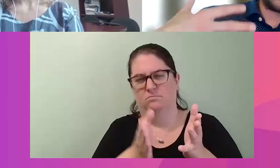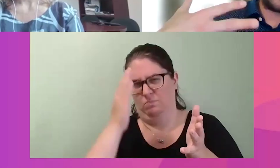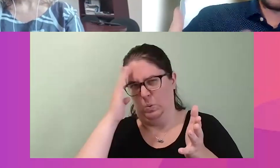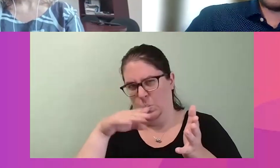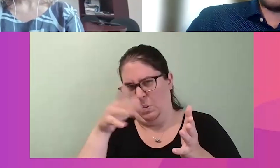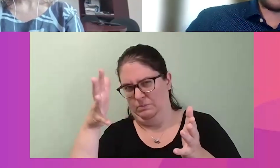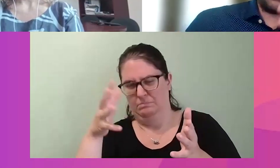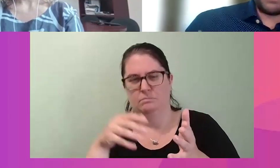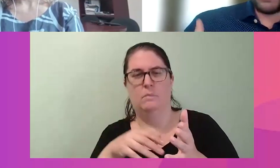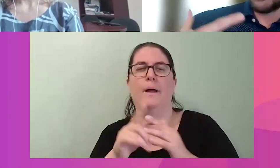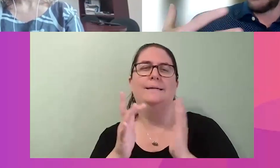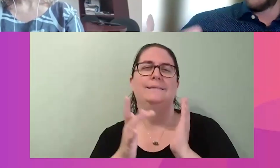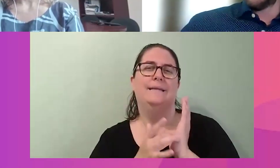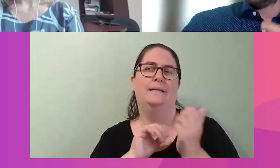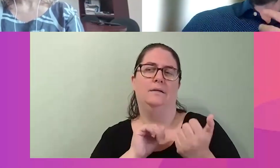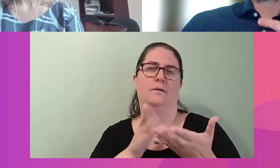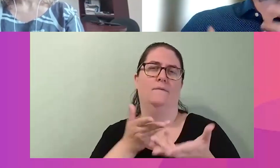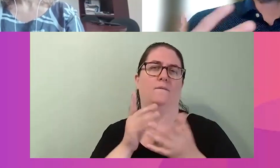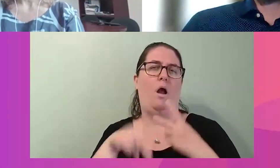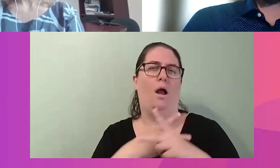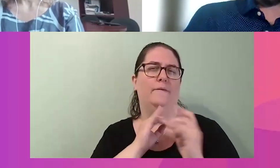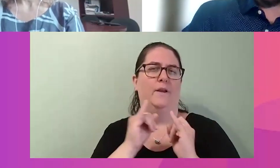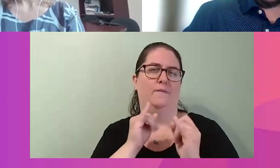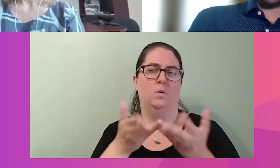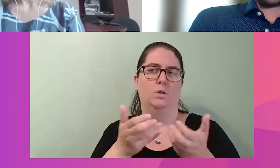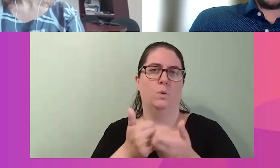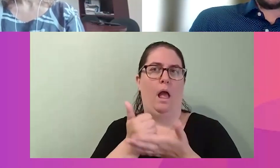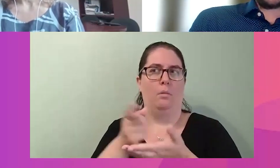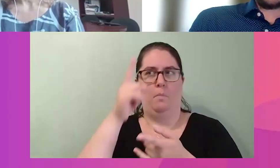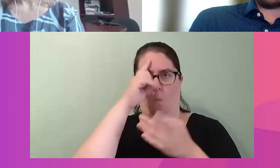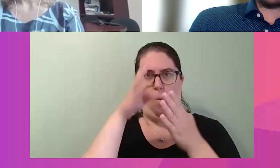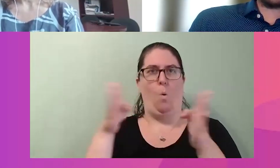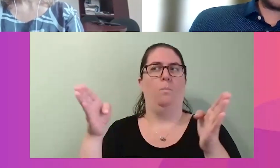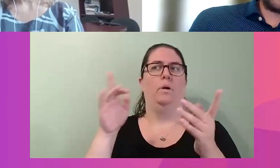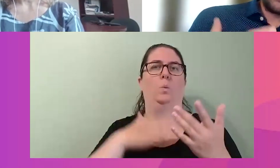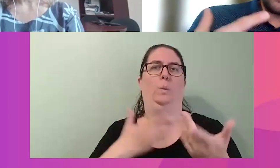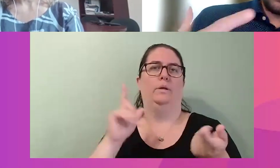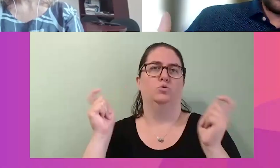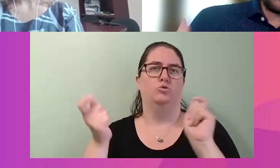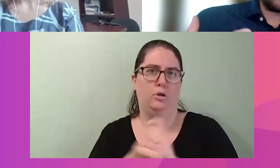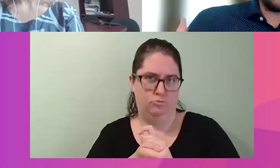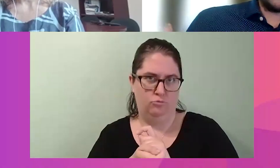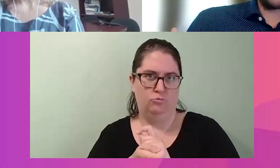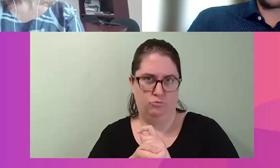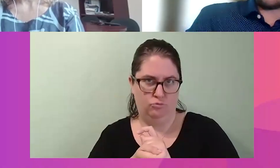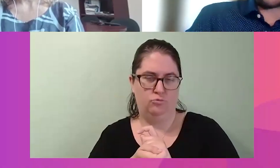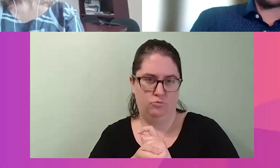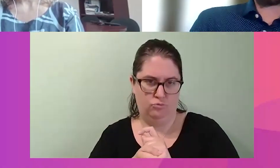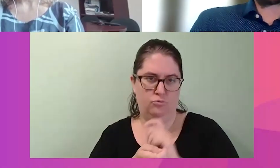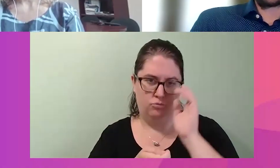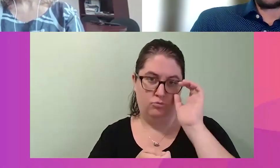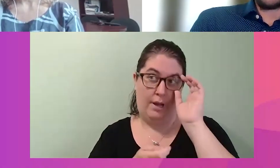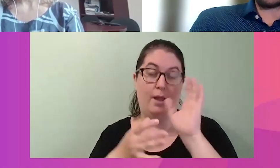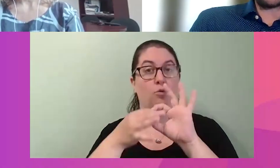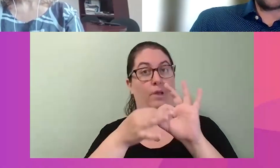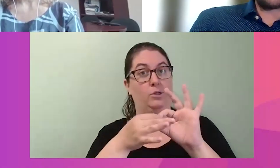with, but basically it's a technique to help people become more open to the possibility of change. And then when we're working with them as a relationship, we